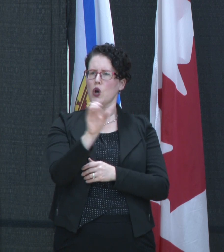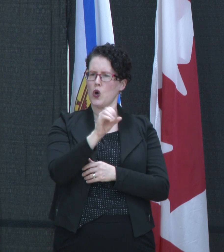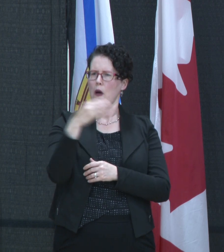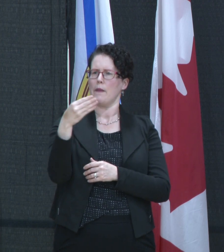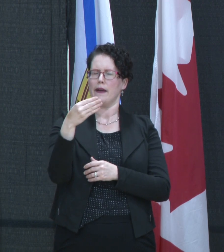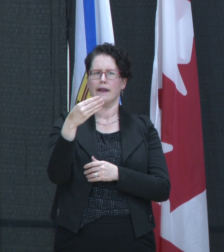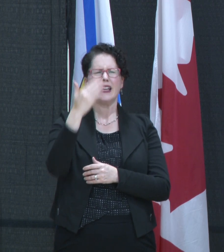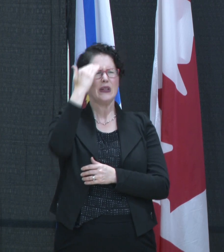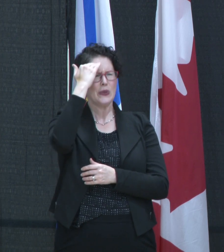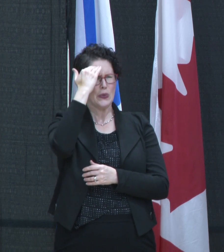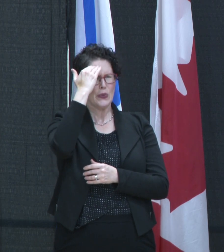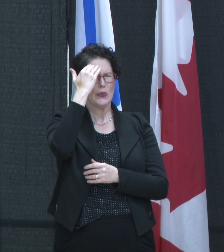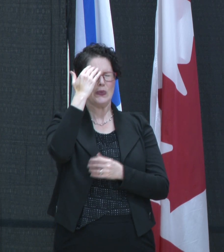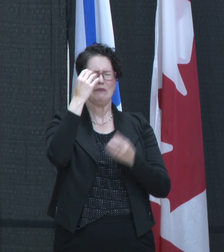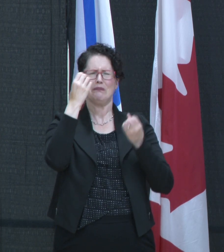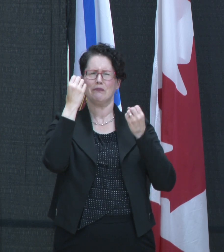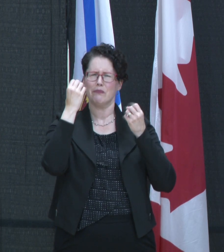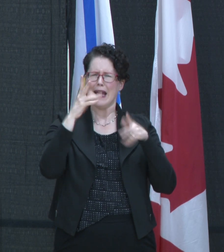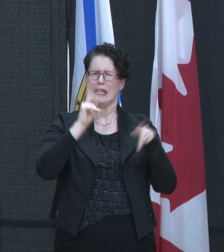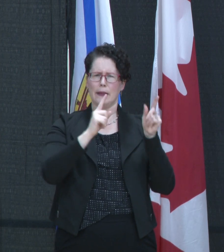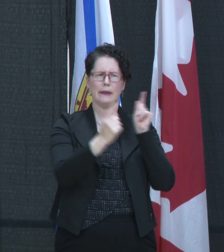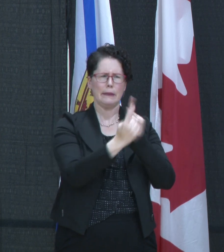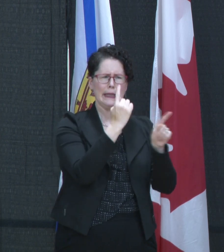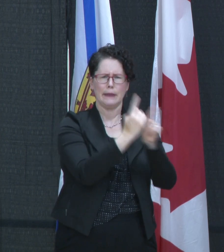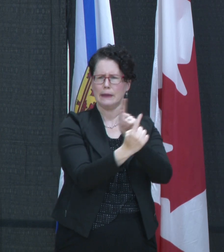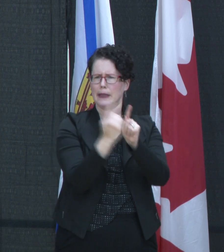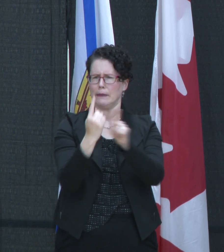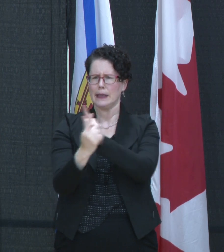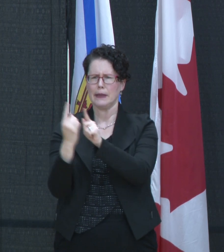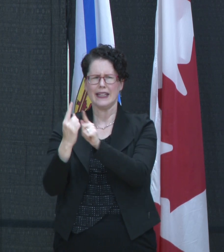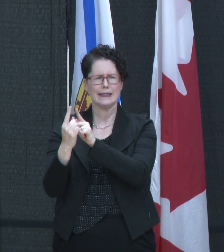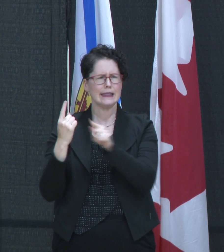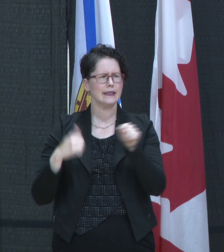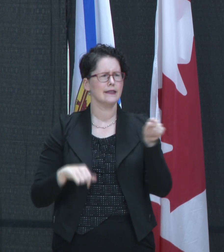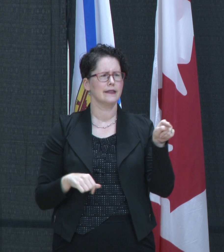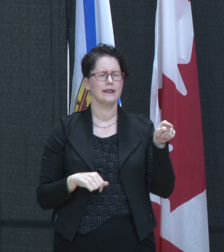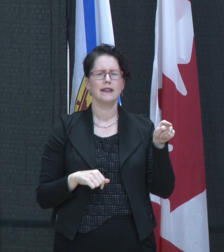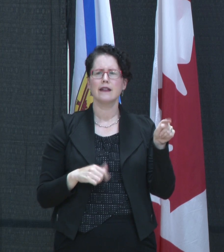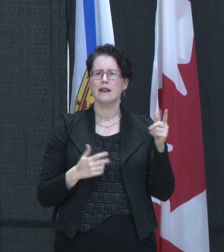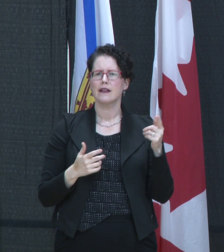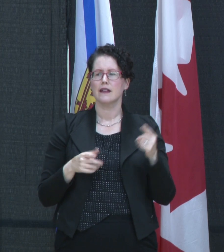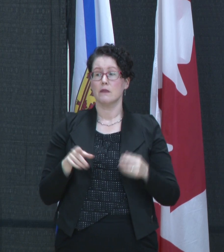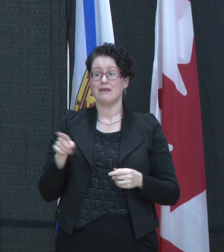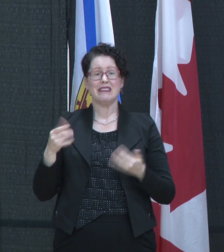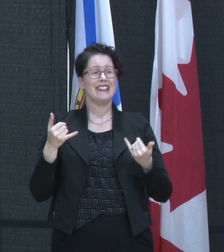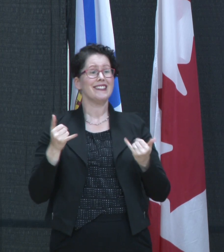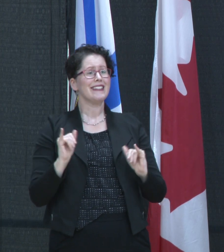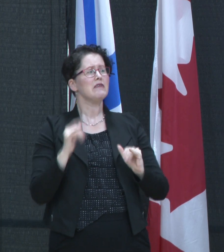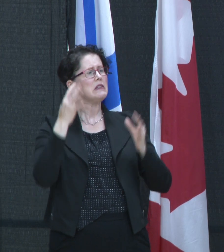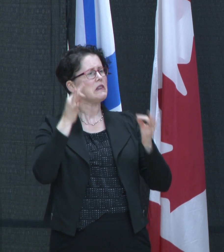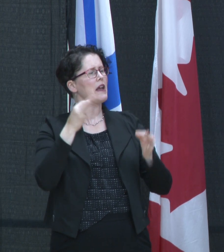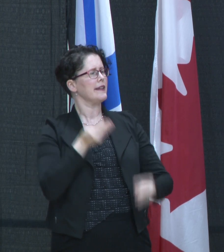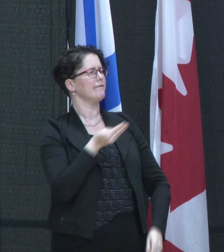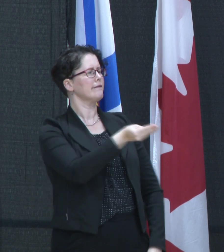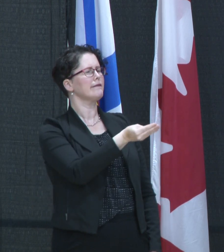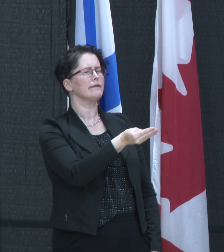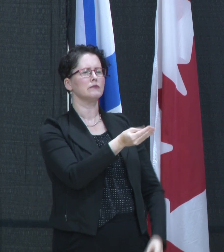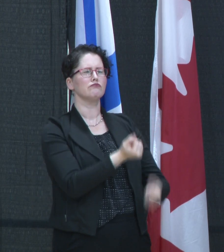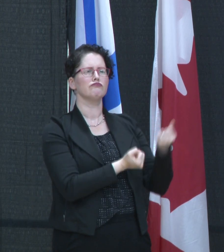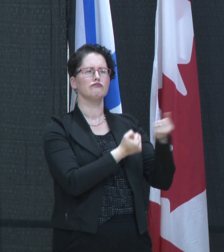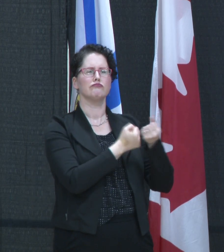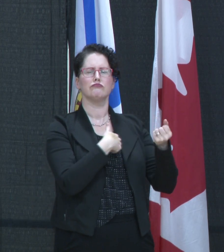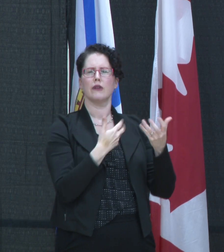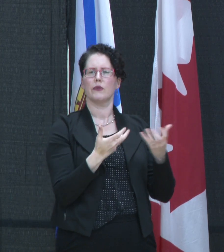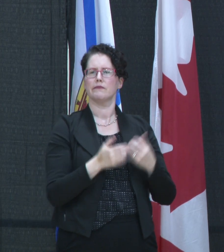have thousands and thousands of interactions with people, but still, Earl Smith acted. And you